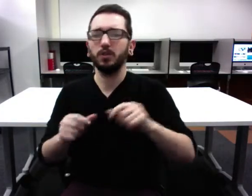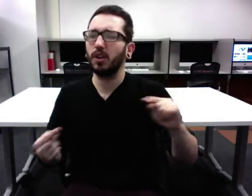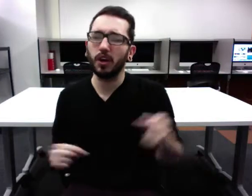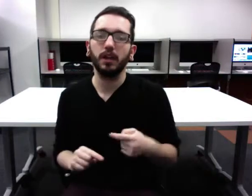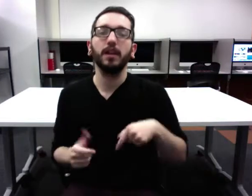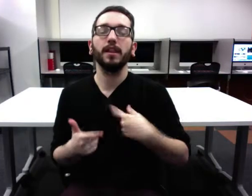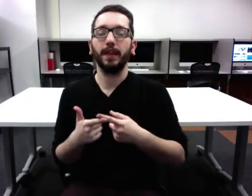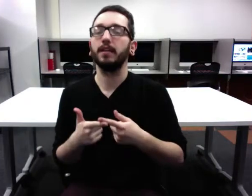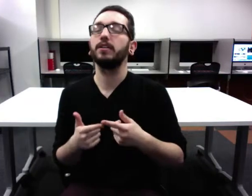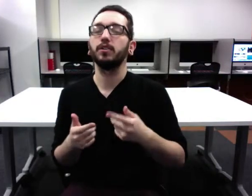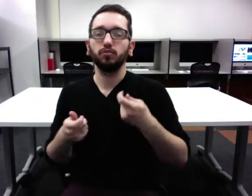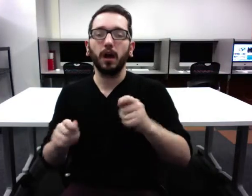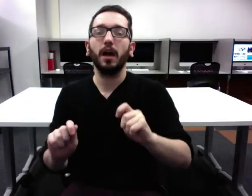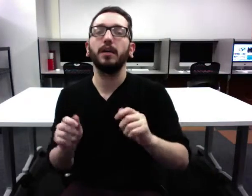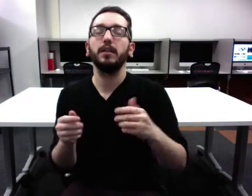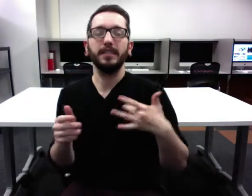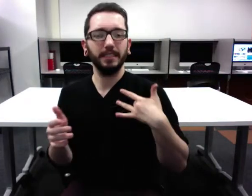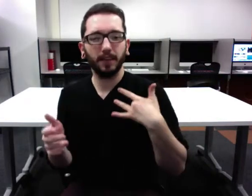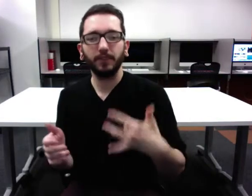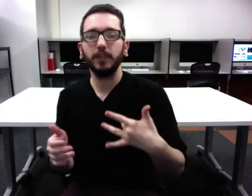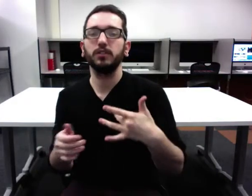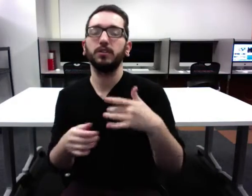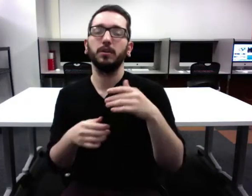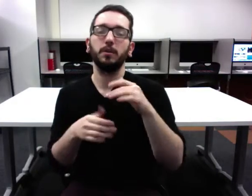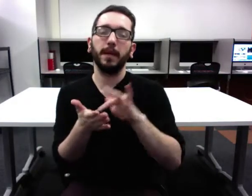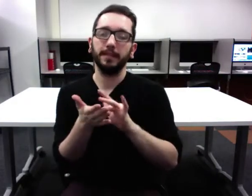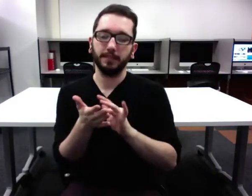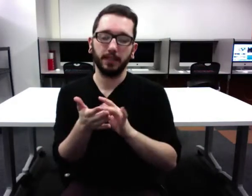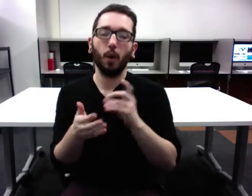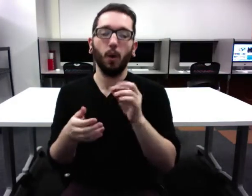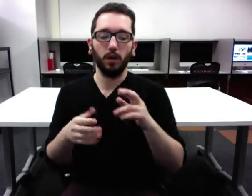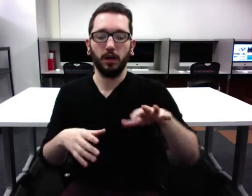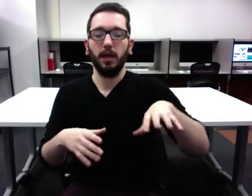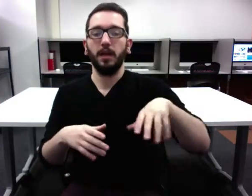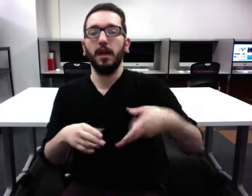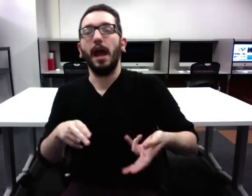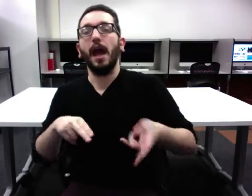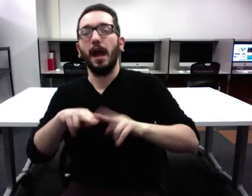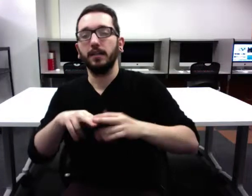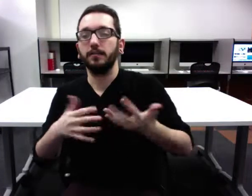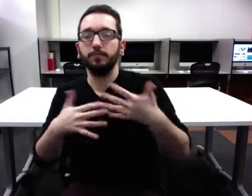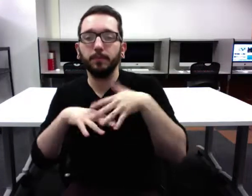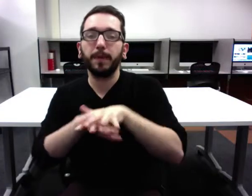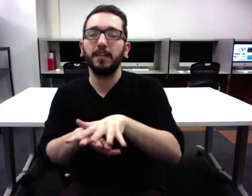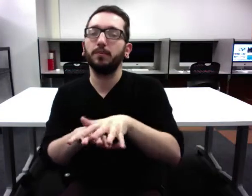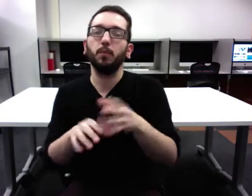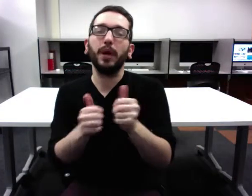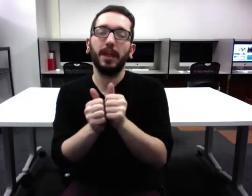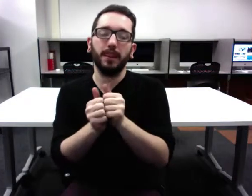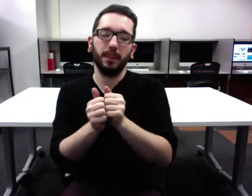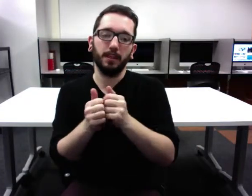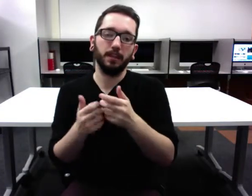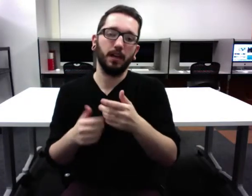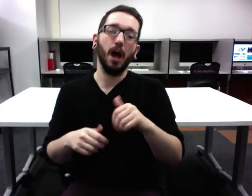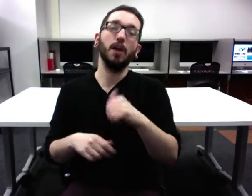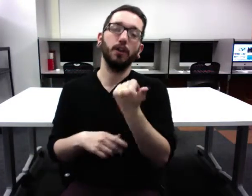conventional medicine or add in the conventional medicine alongside with complementary medicine. The domains that I'll be talking